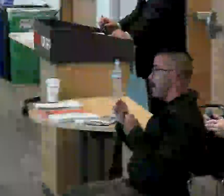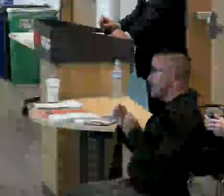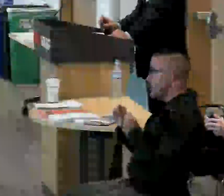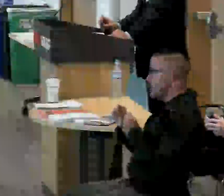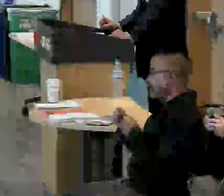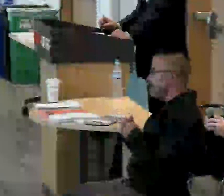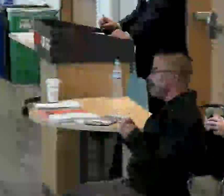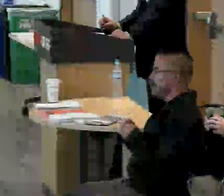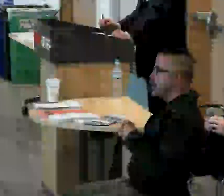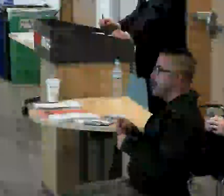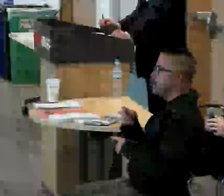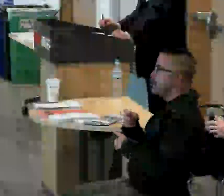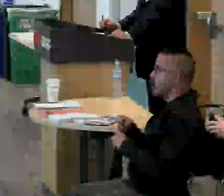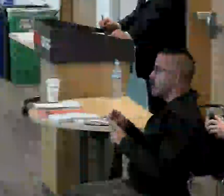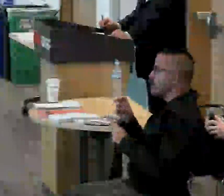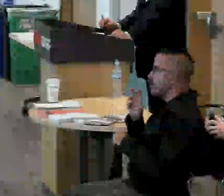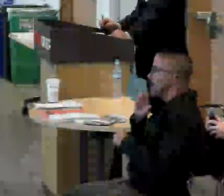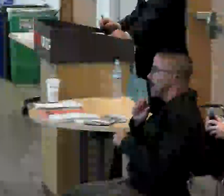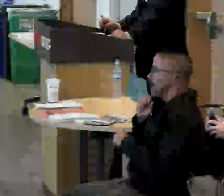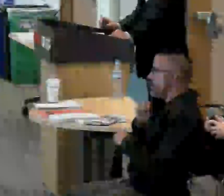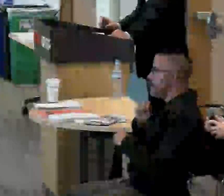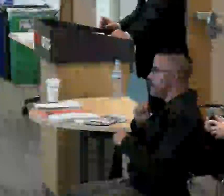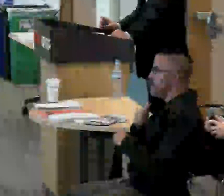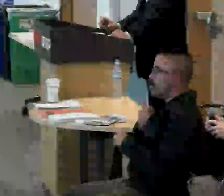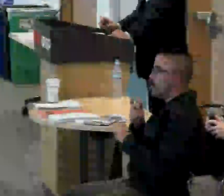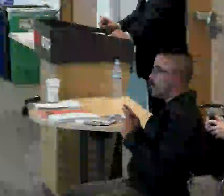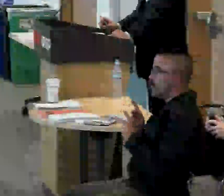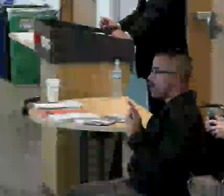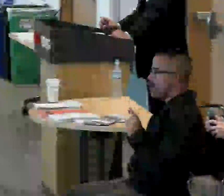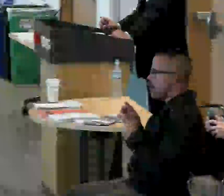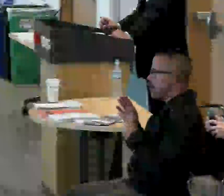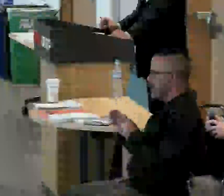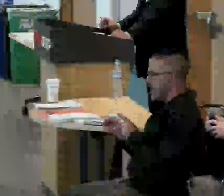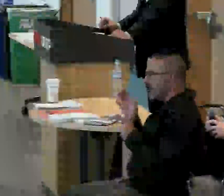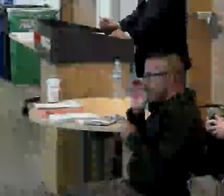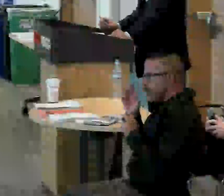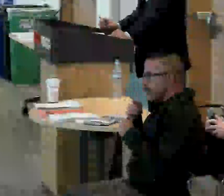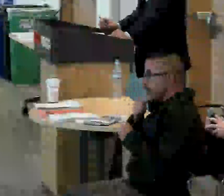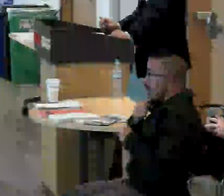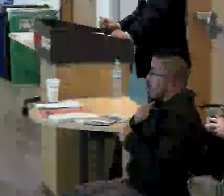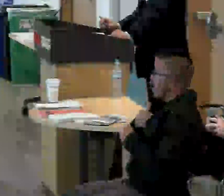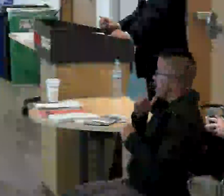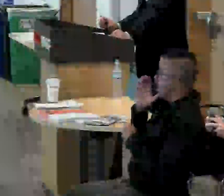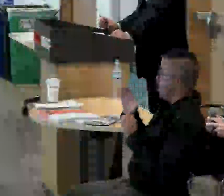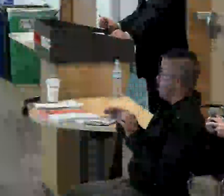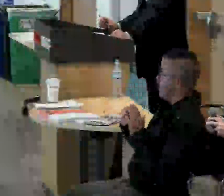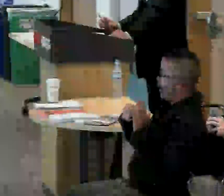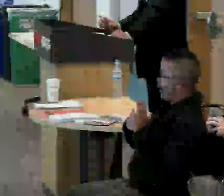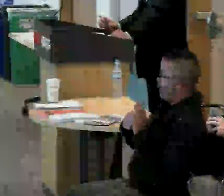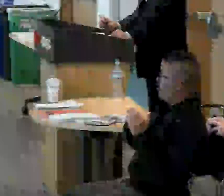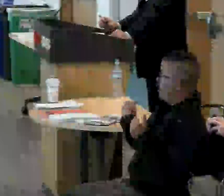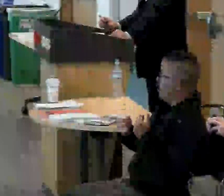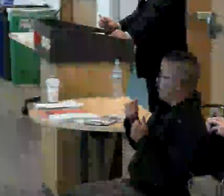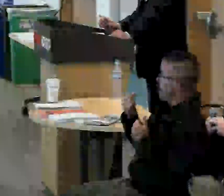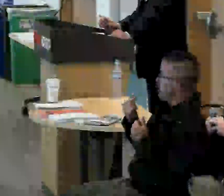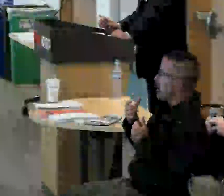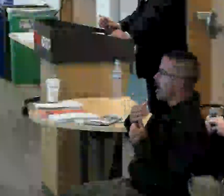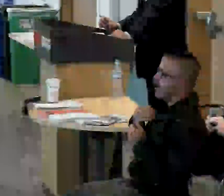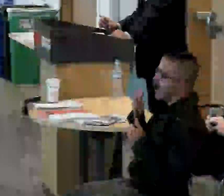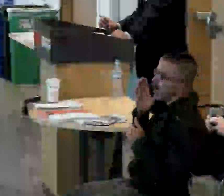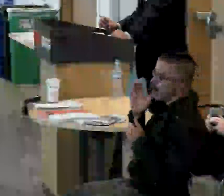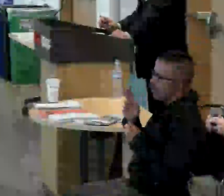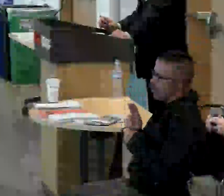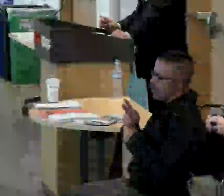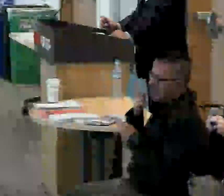youth, but never do you really hear people talk about, well, we're going to do X project for, and I'll just use the